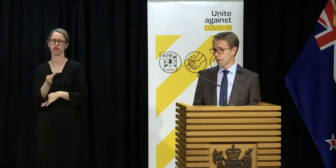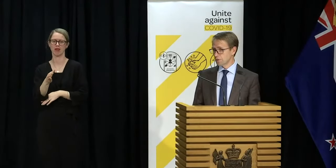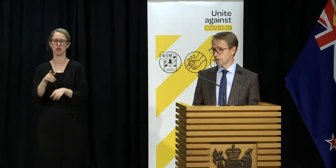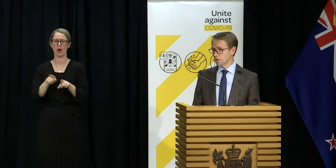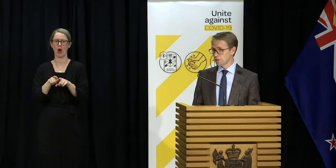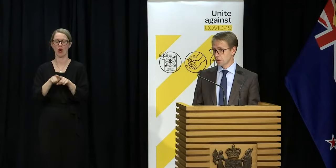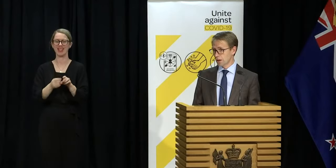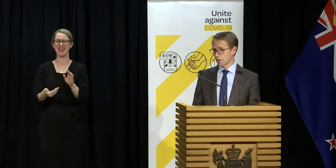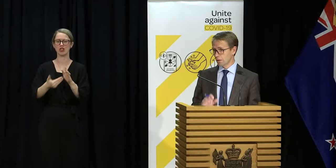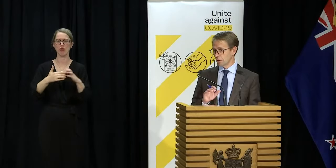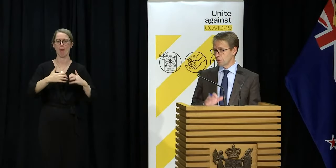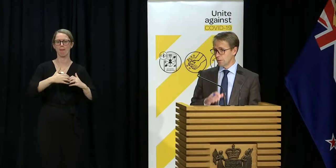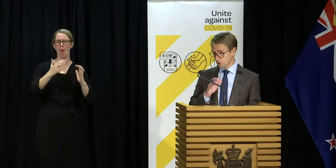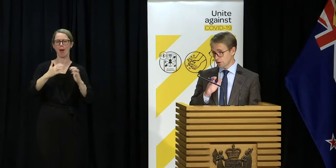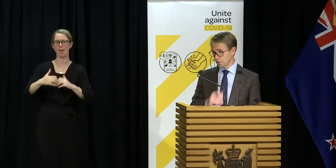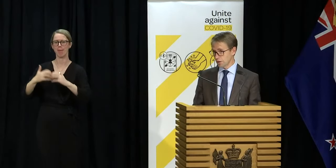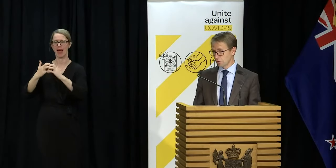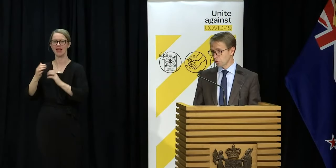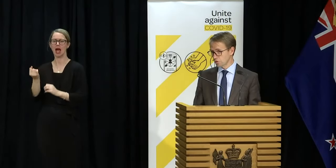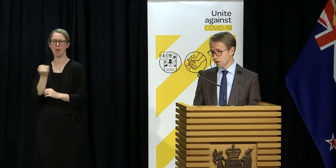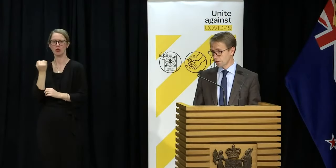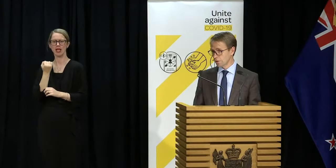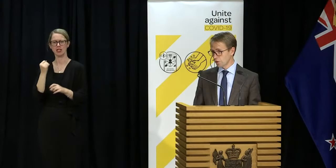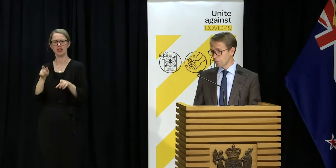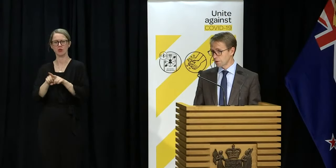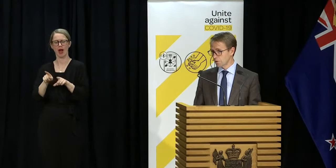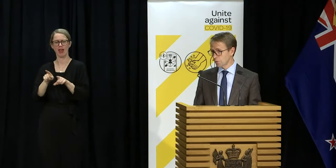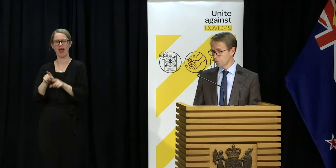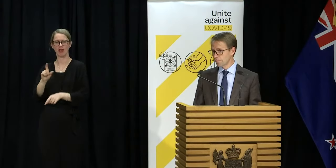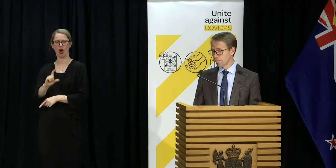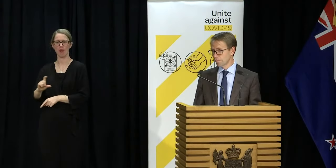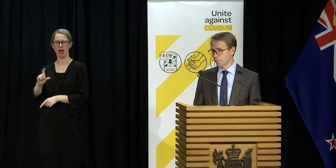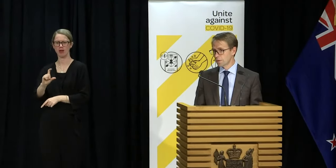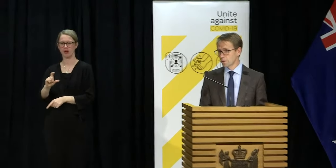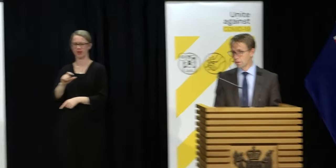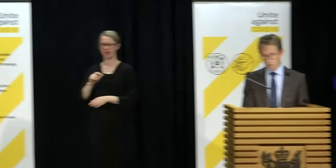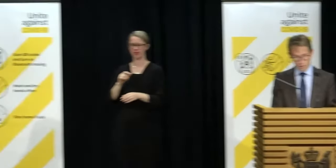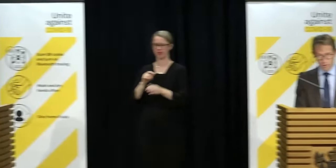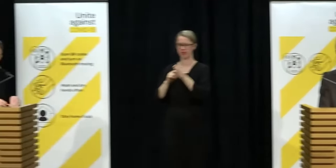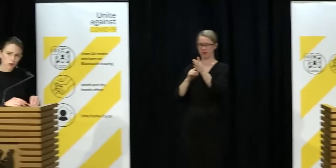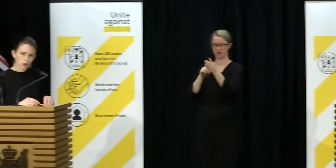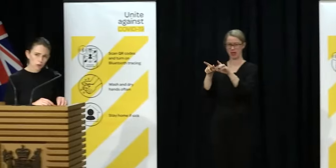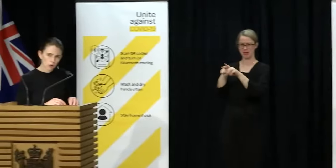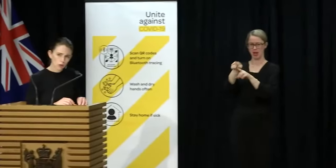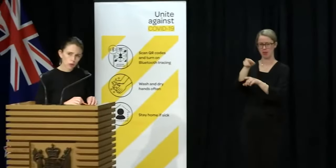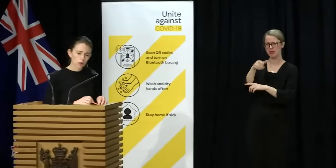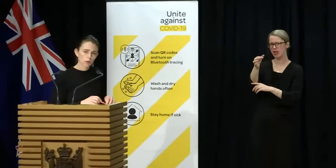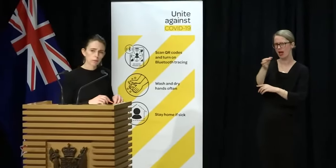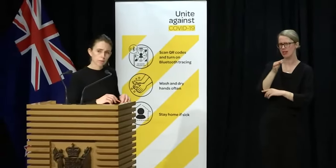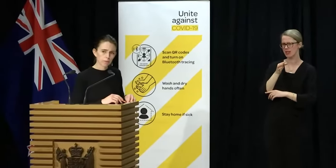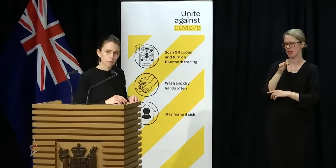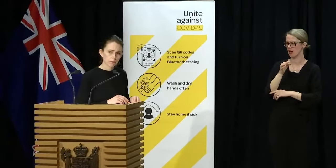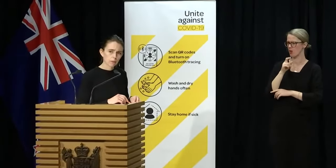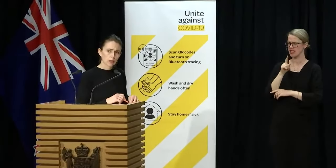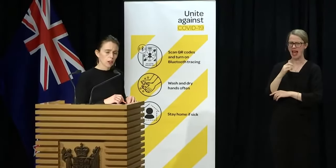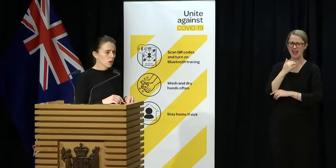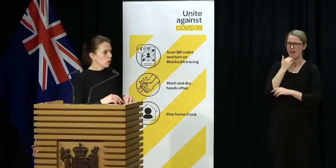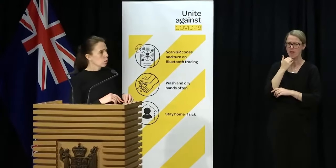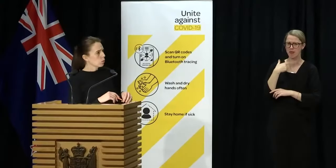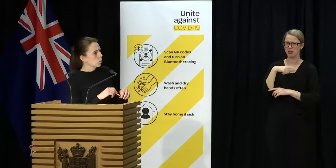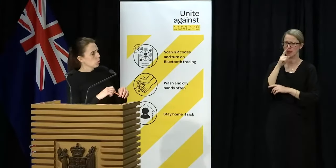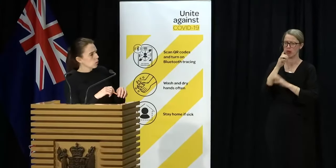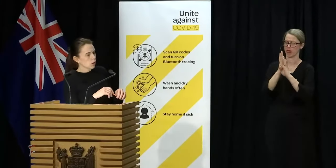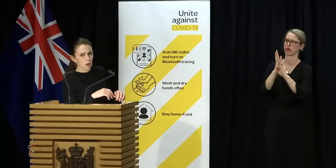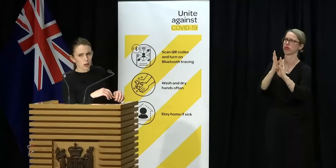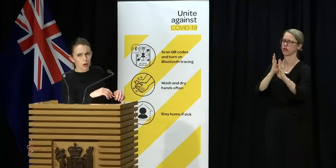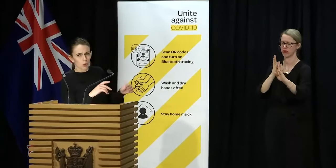additional pop-up centres in Hamilton and of course out in the Coromandel. Is that all able to handle the influx of people that are wanting to be tested?